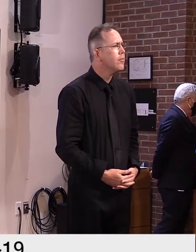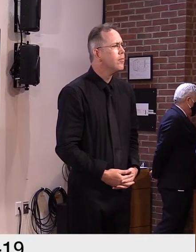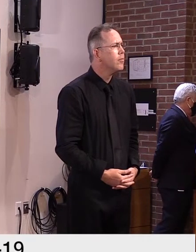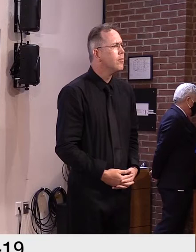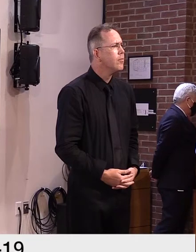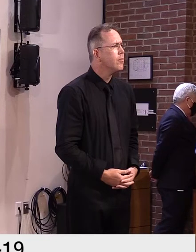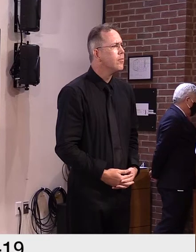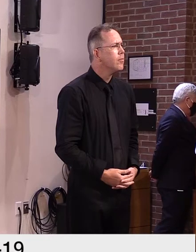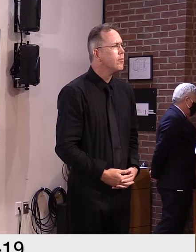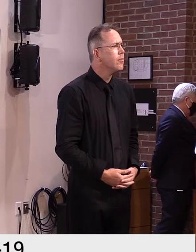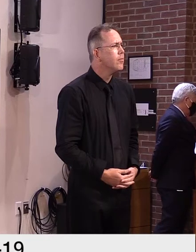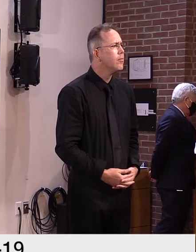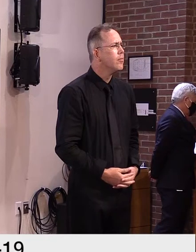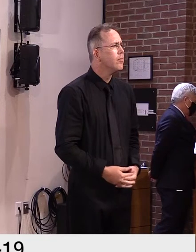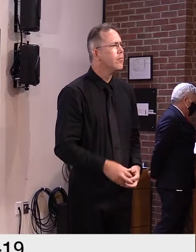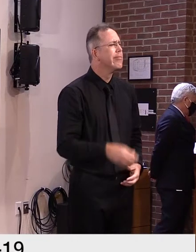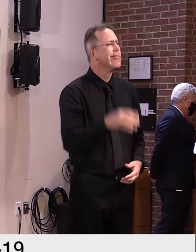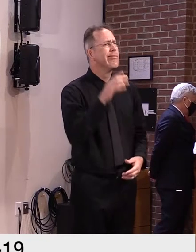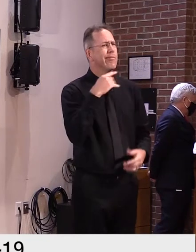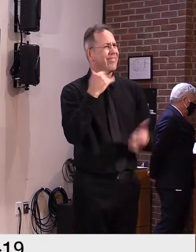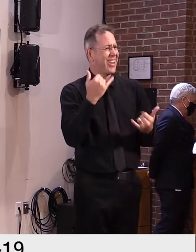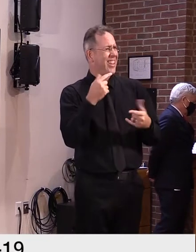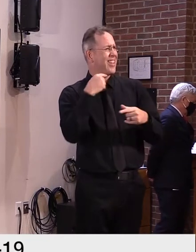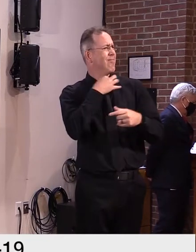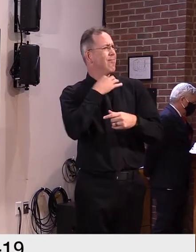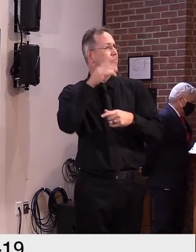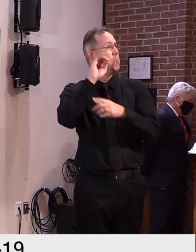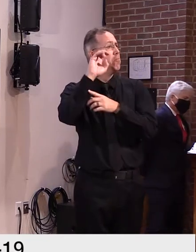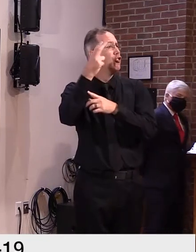like the one that occurred in Michigan?